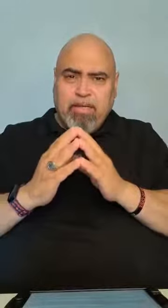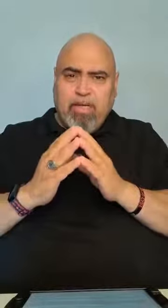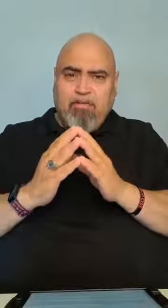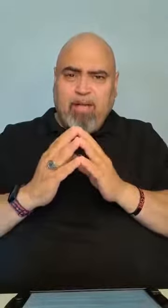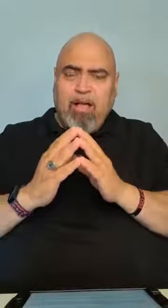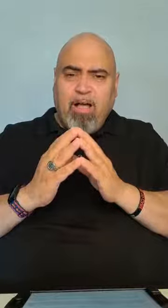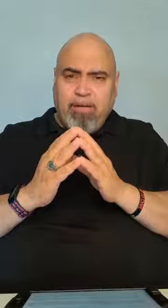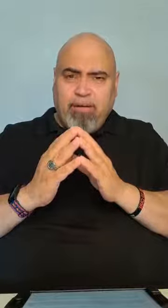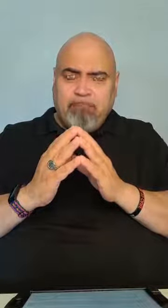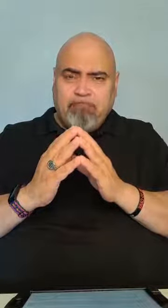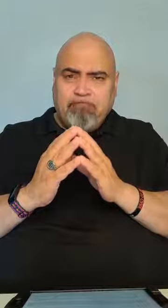of God.